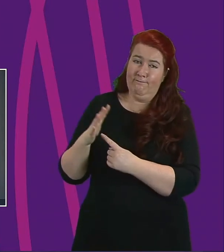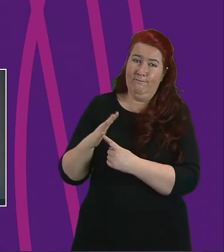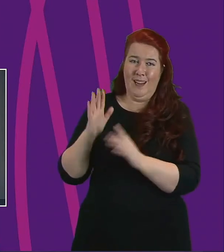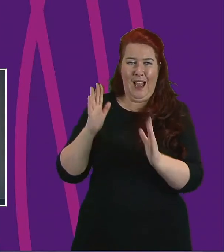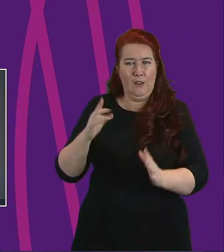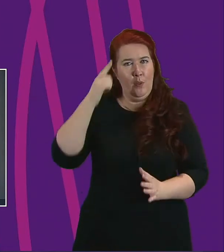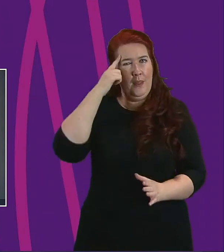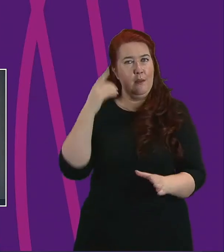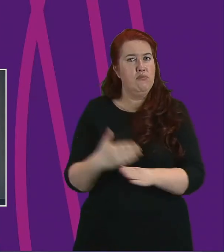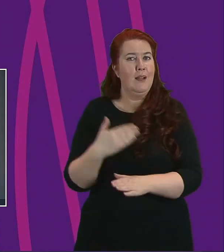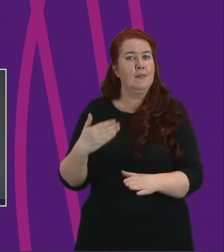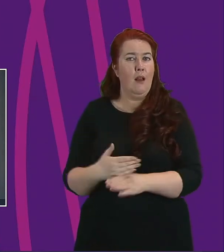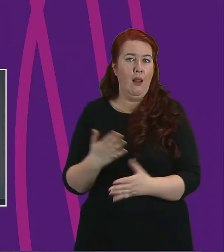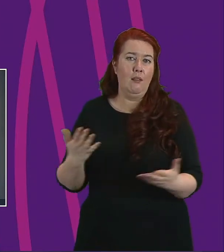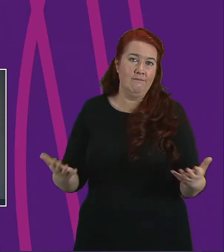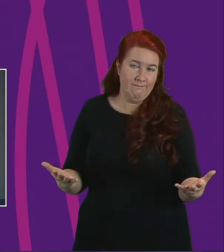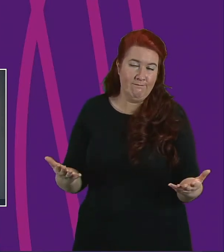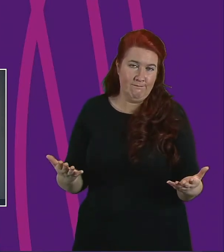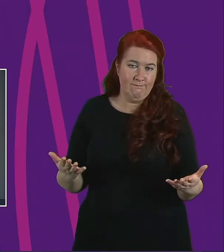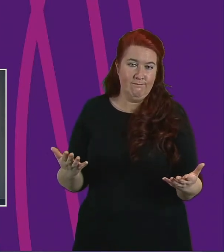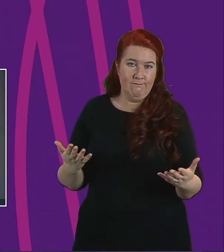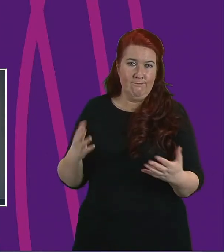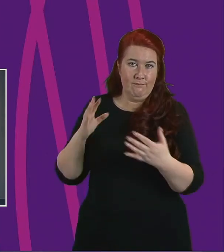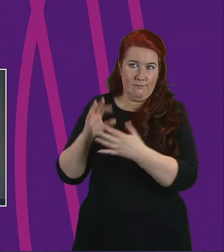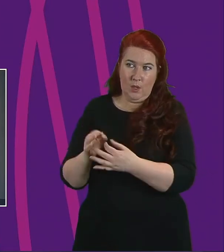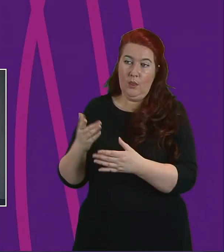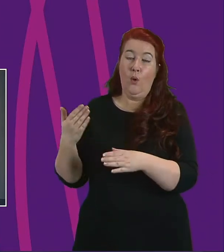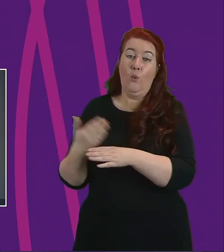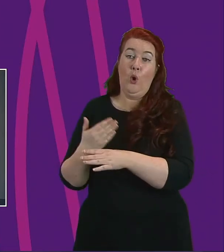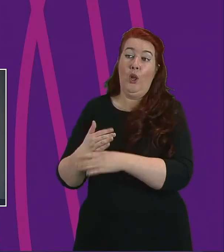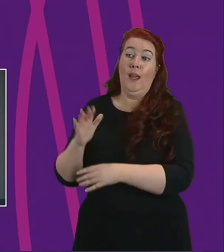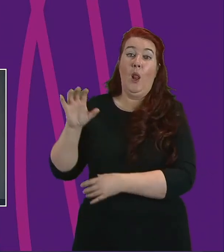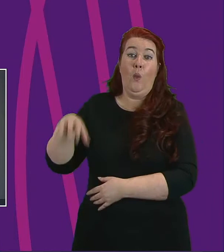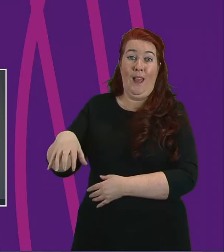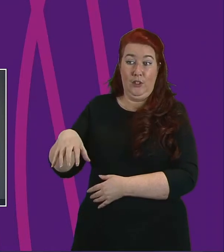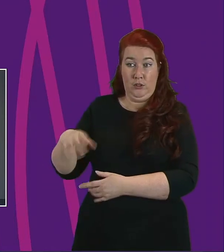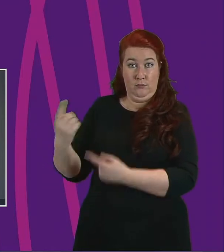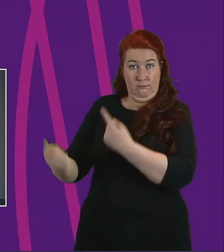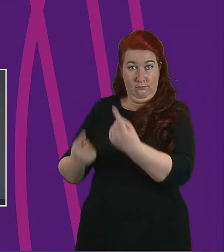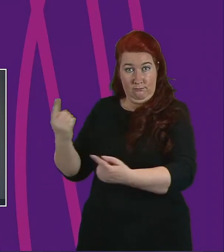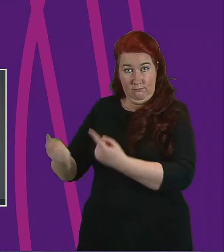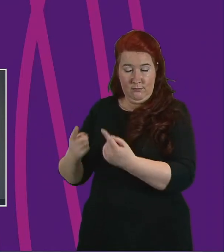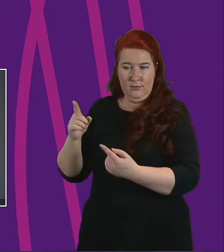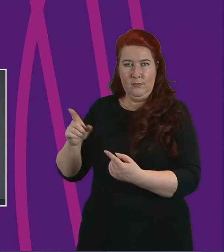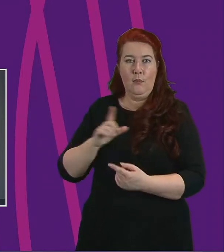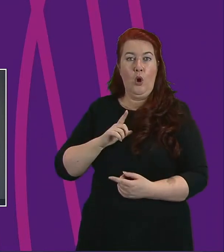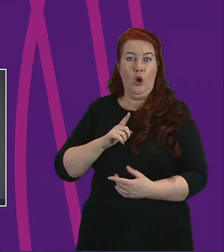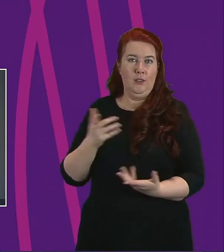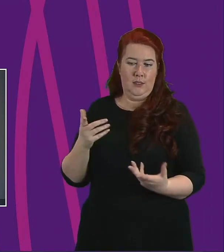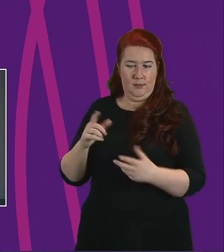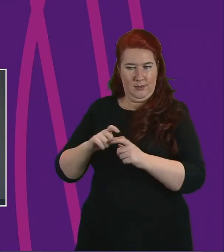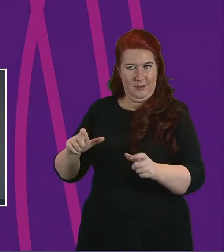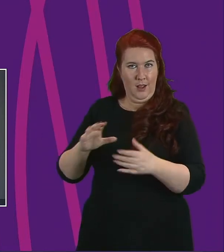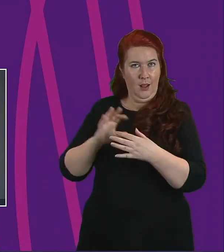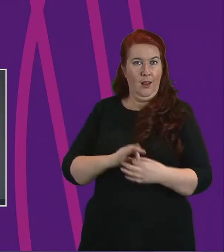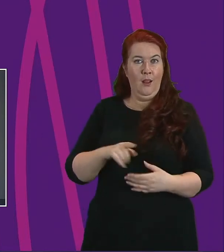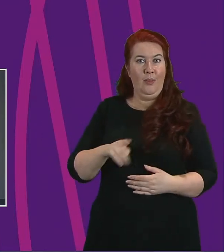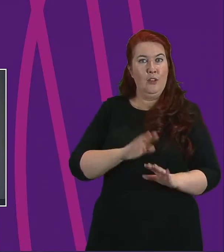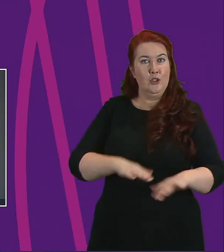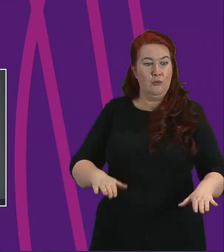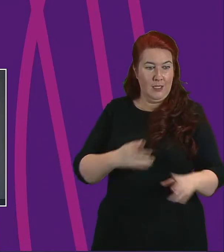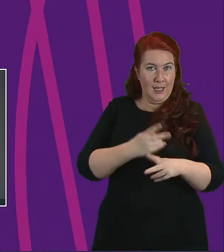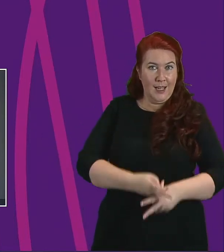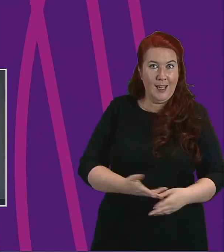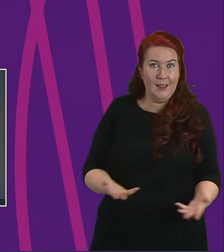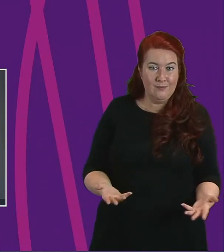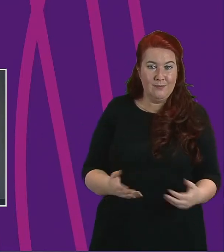pragmatic approach in relation to the working location of individual employees to enable us to